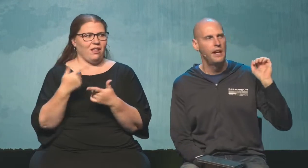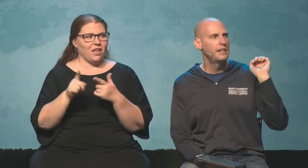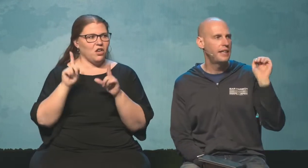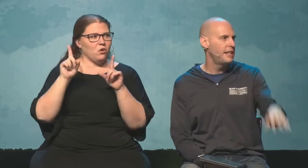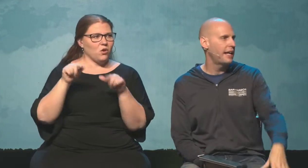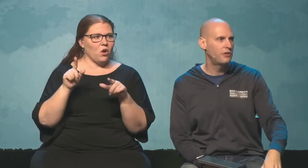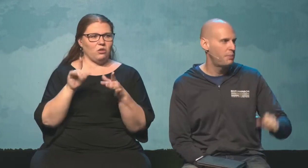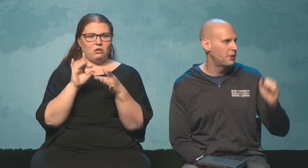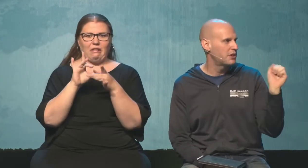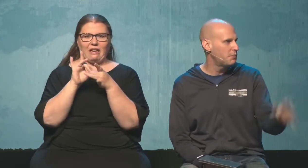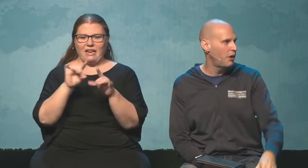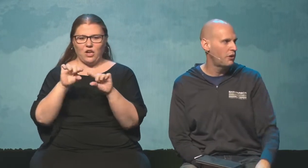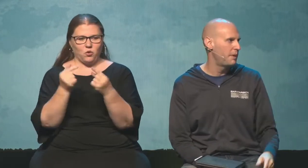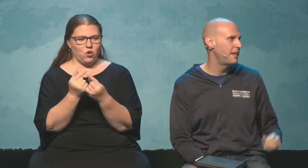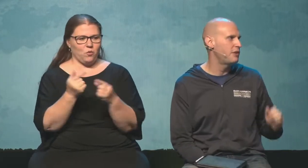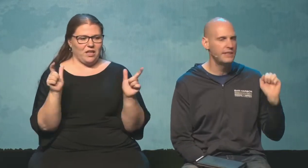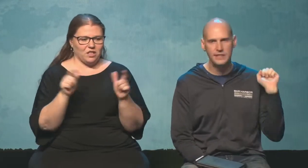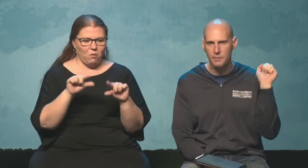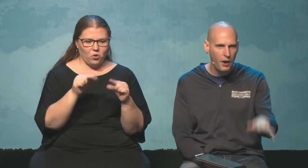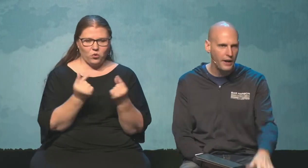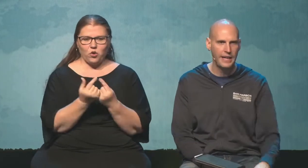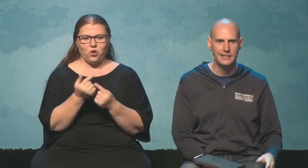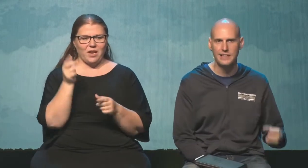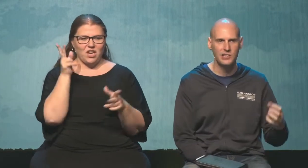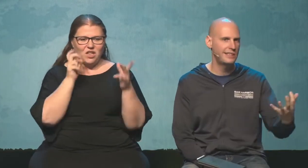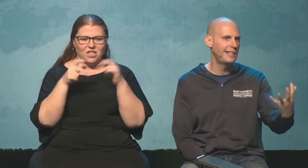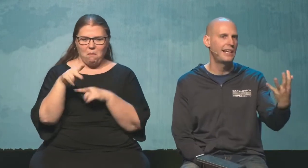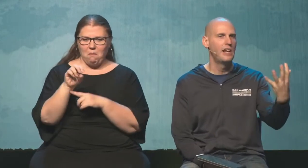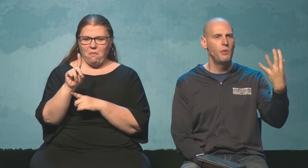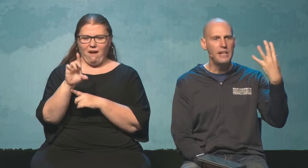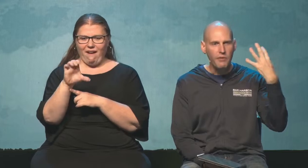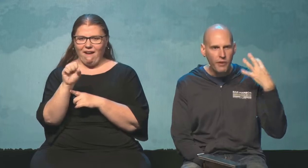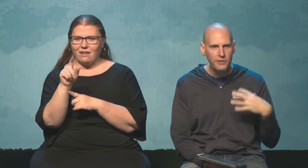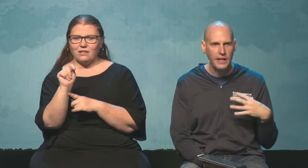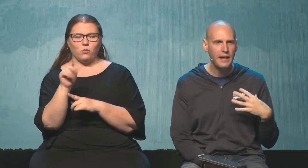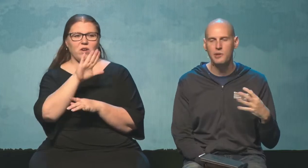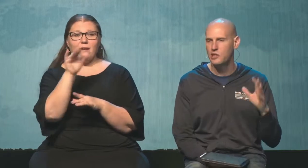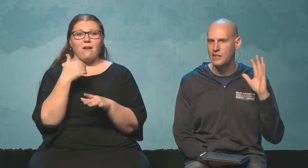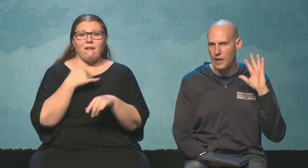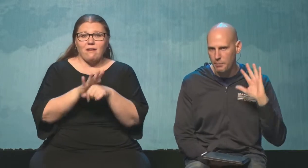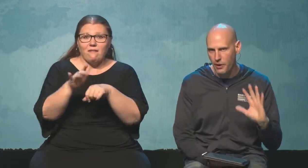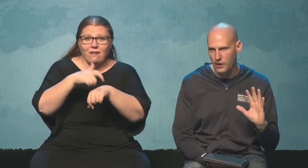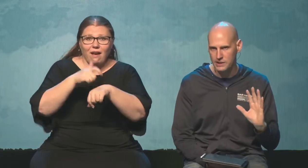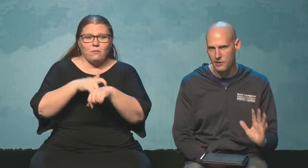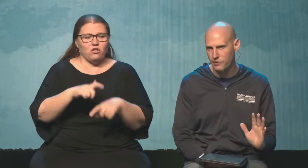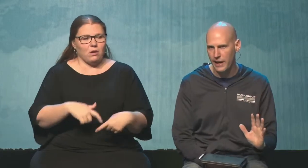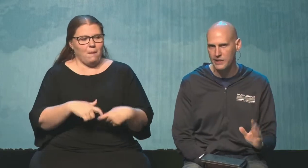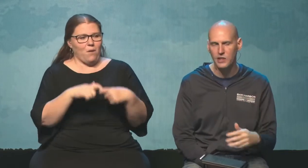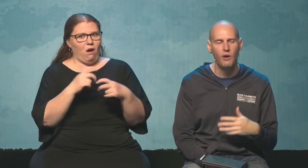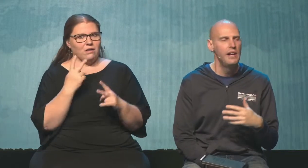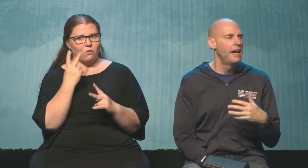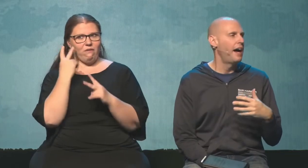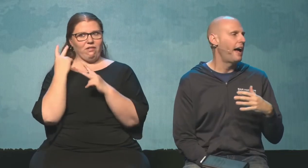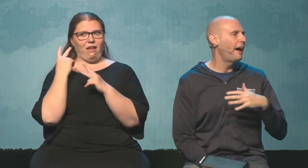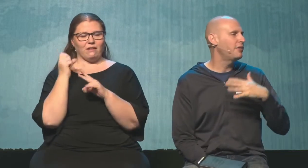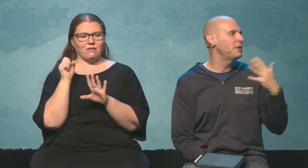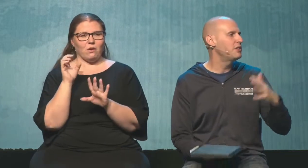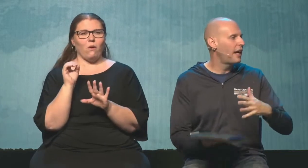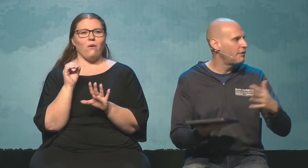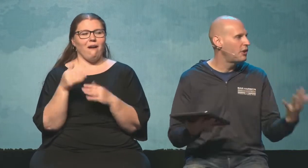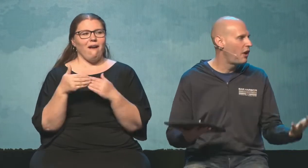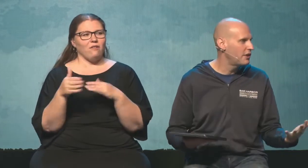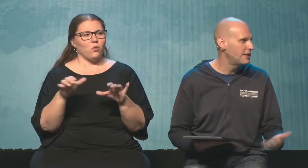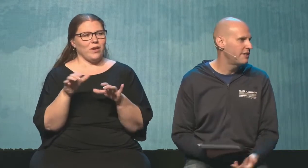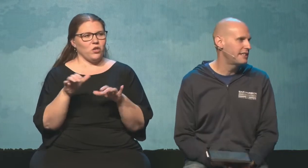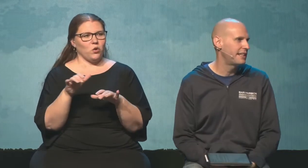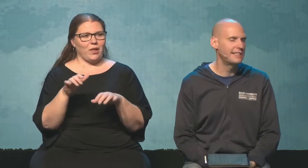a connect group or a small group, and then you listen to podcasts, and it's just like we never have time to just kind of pause and reflect. So after we do kind of